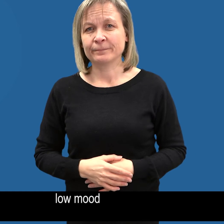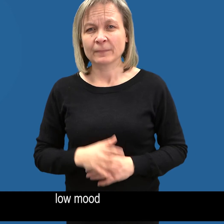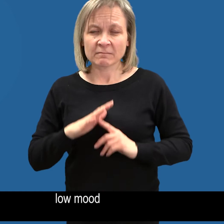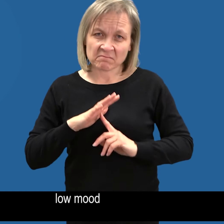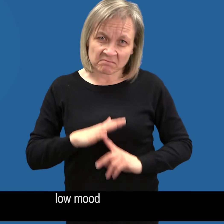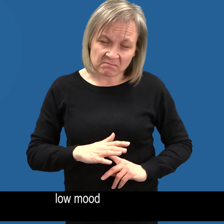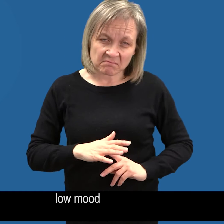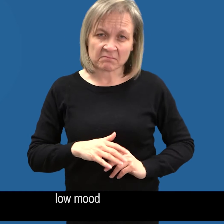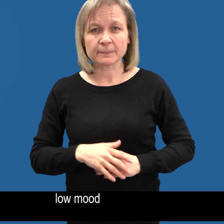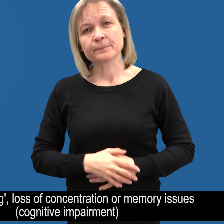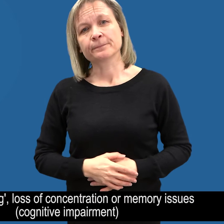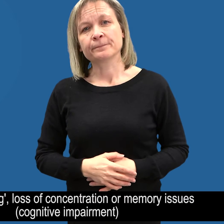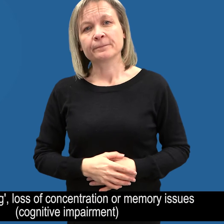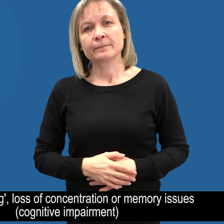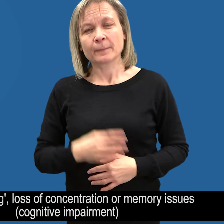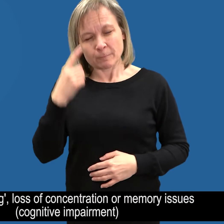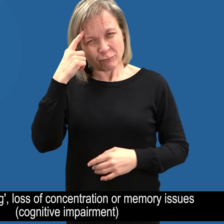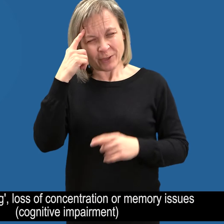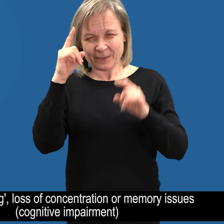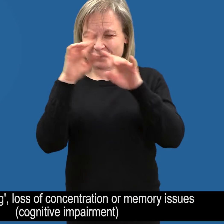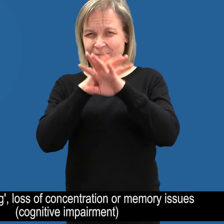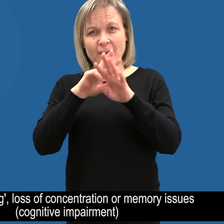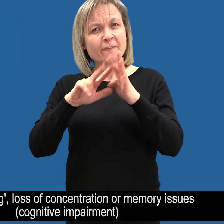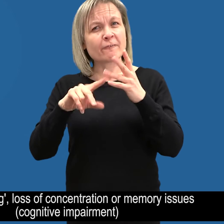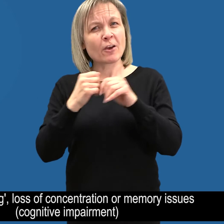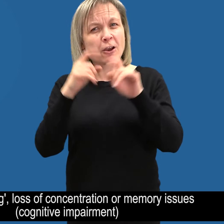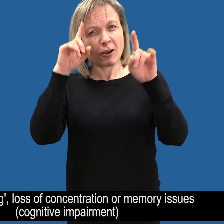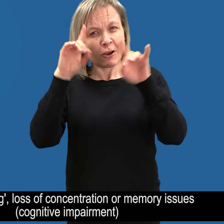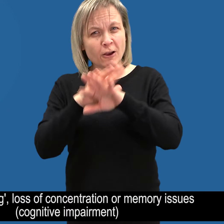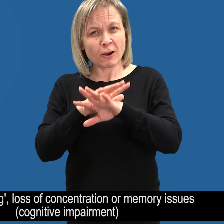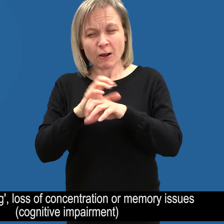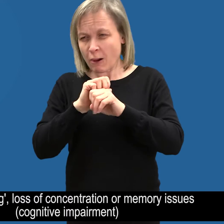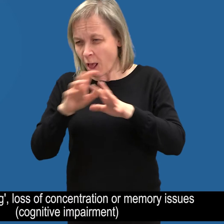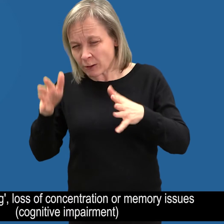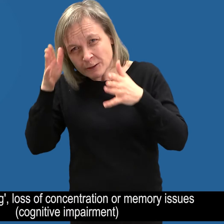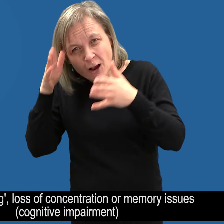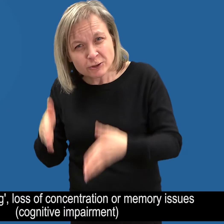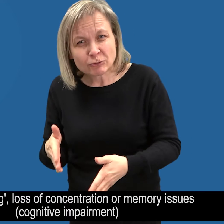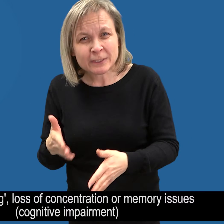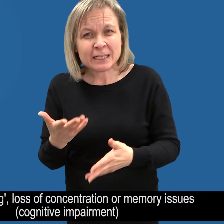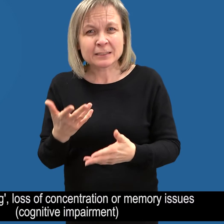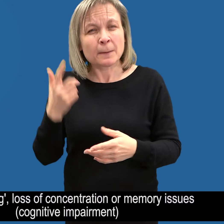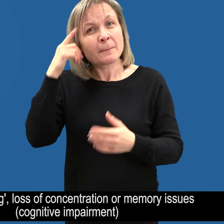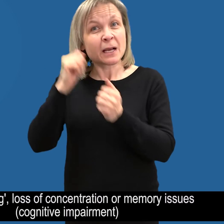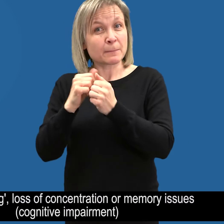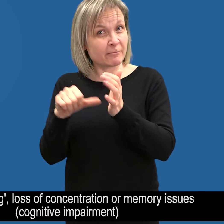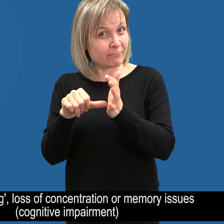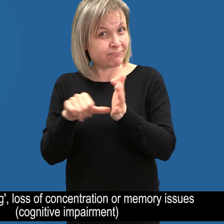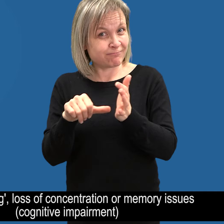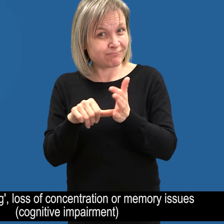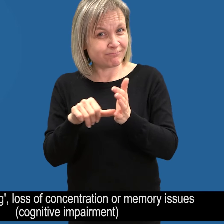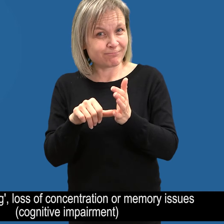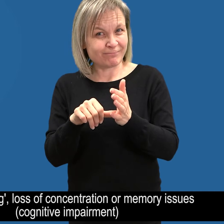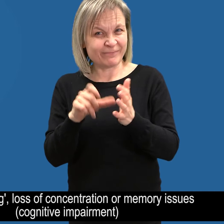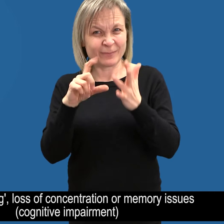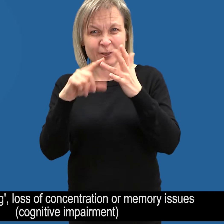low mood, brain fog, loss of concentration or memory issues, cognitive